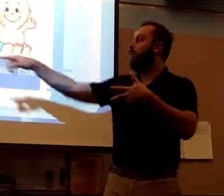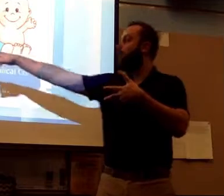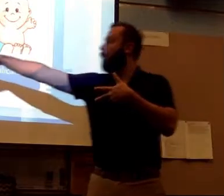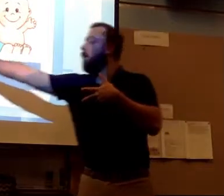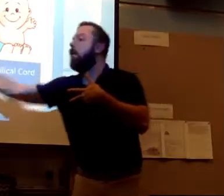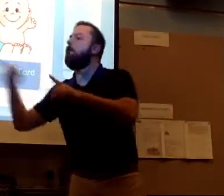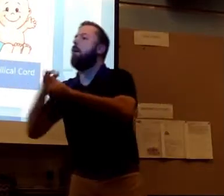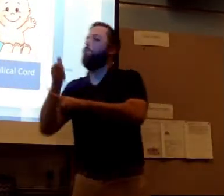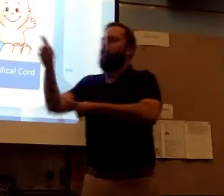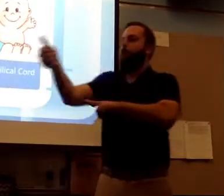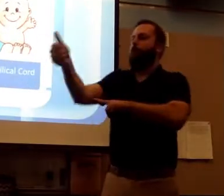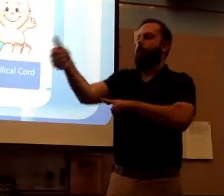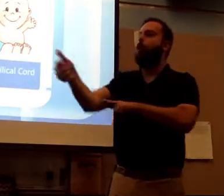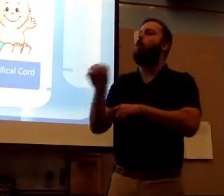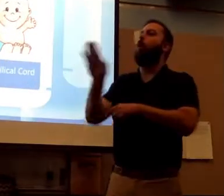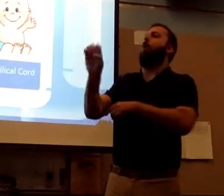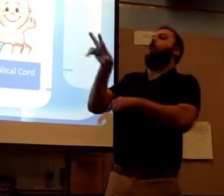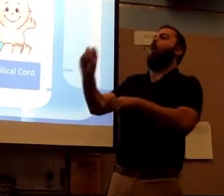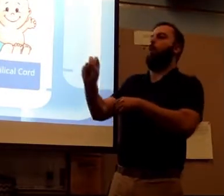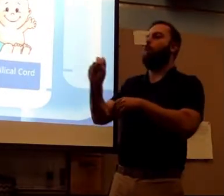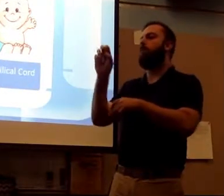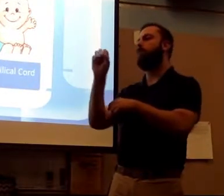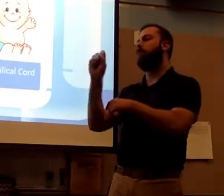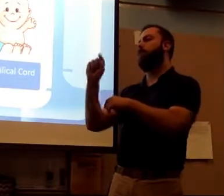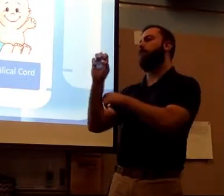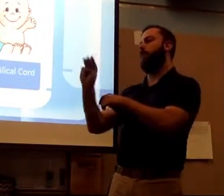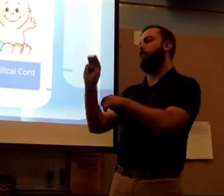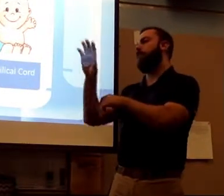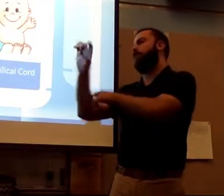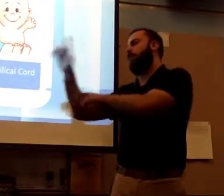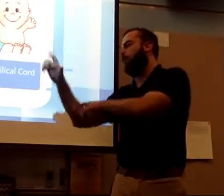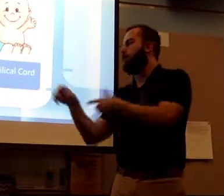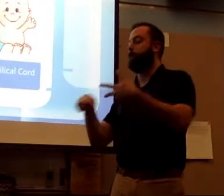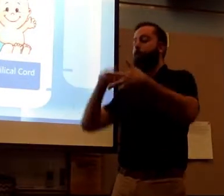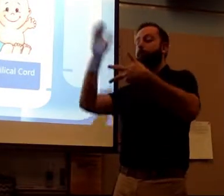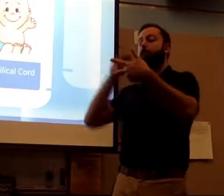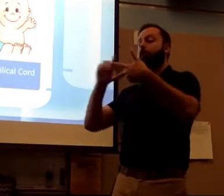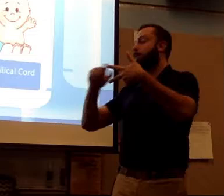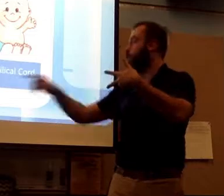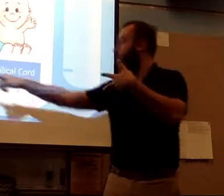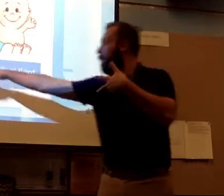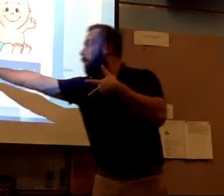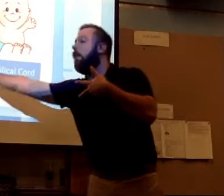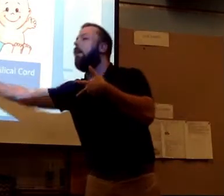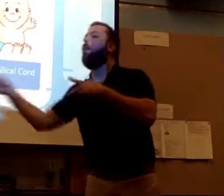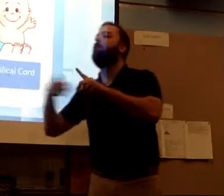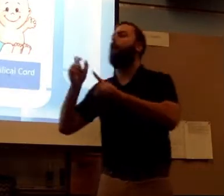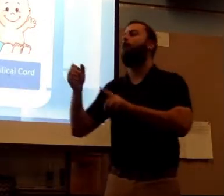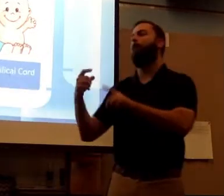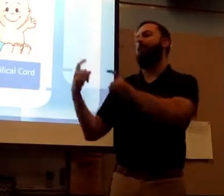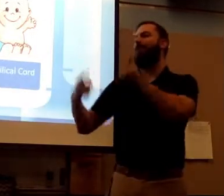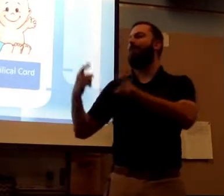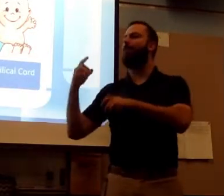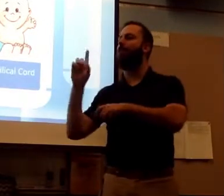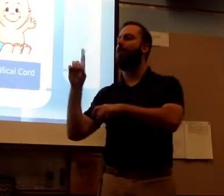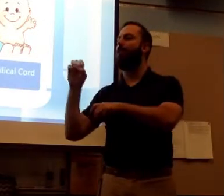cells. The middle one there is used from a donor. And the third one is